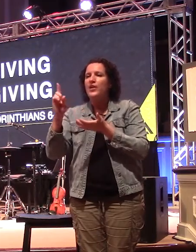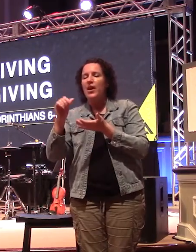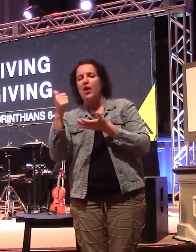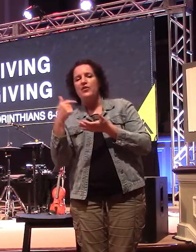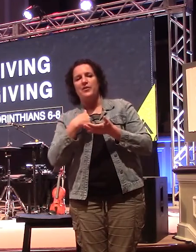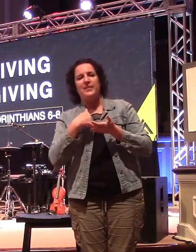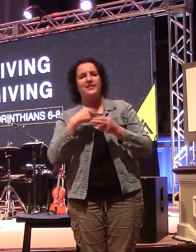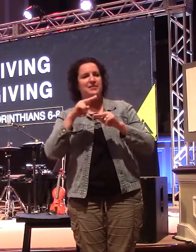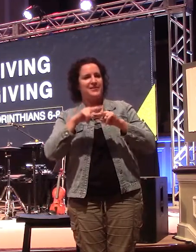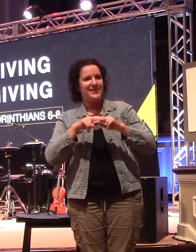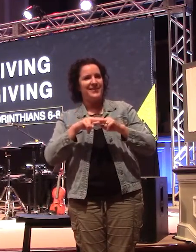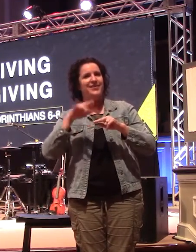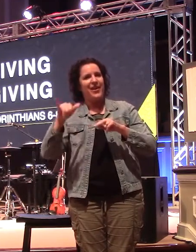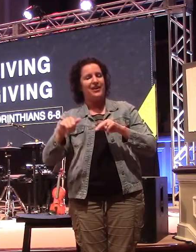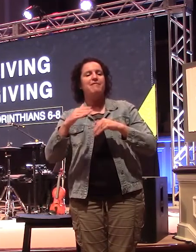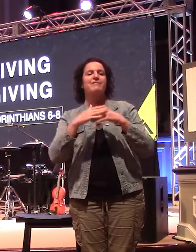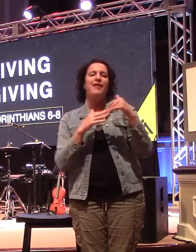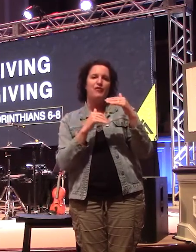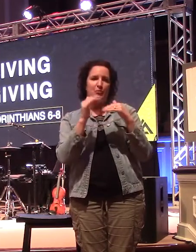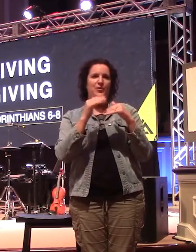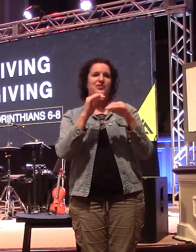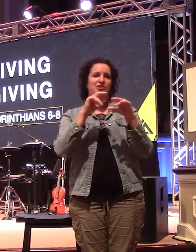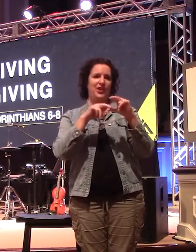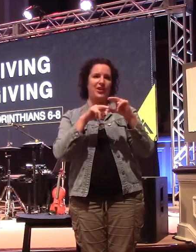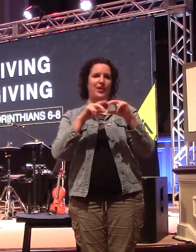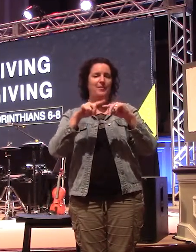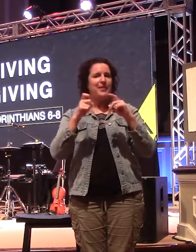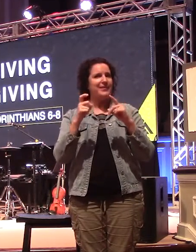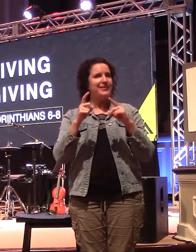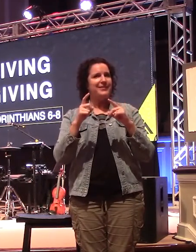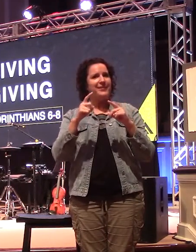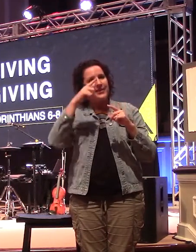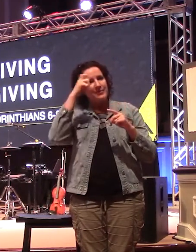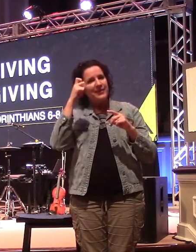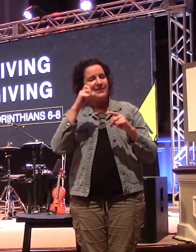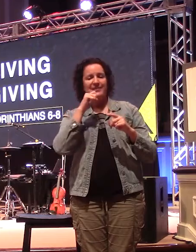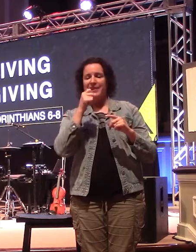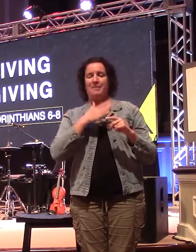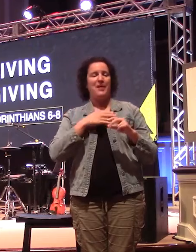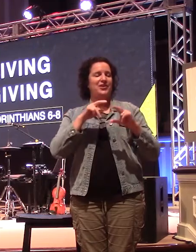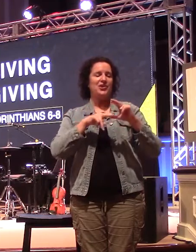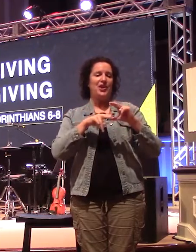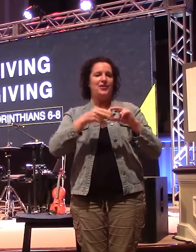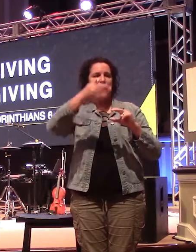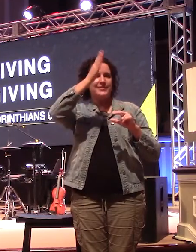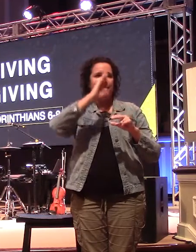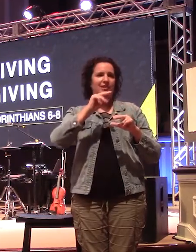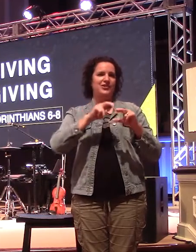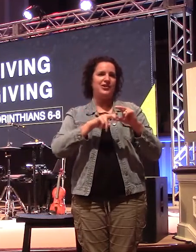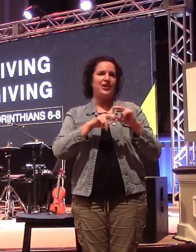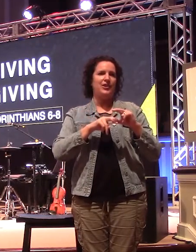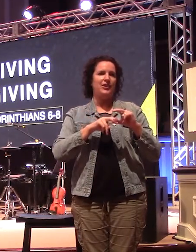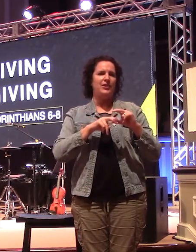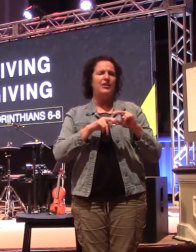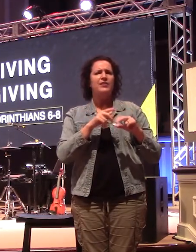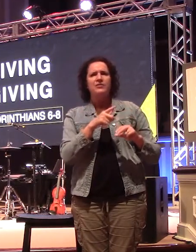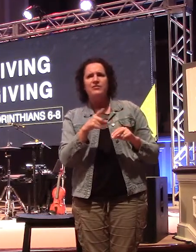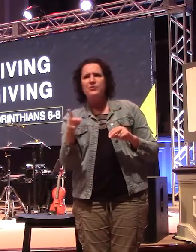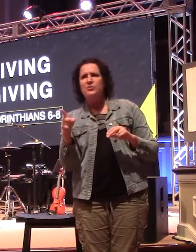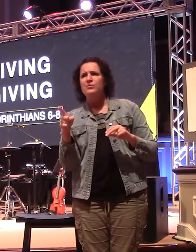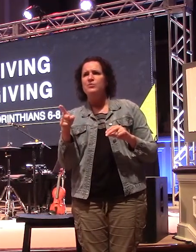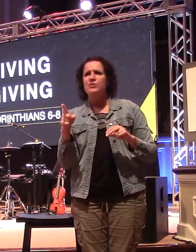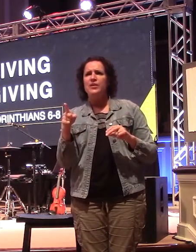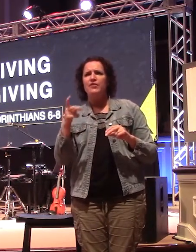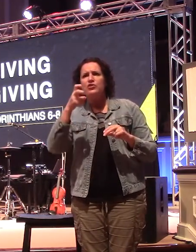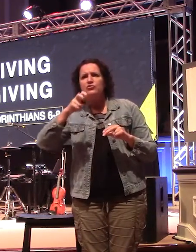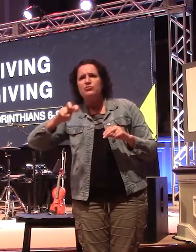room. Because that is not my chair. That is God's chair. You ever transferred the ownership